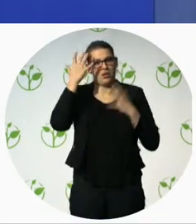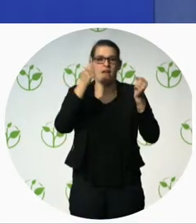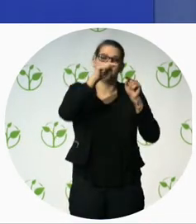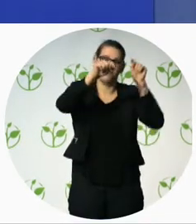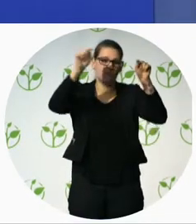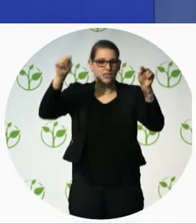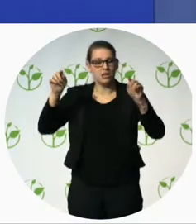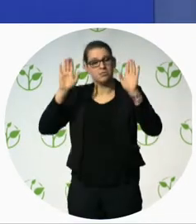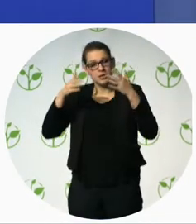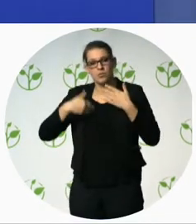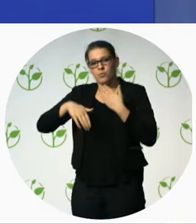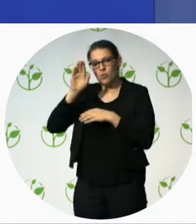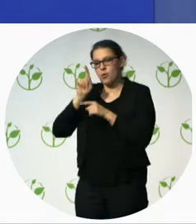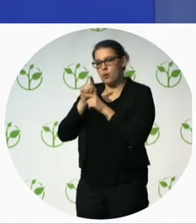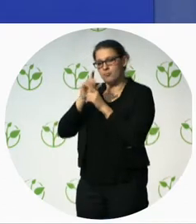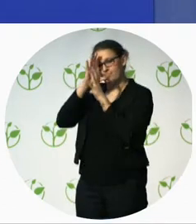with you